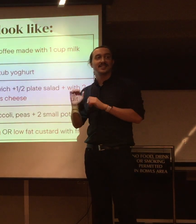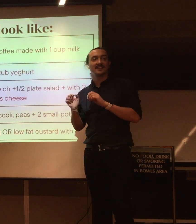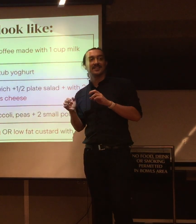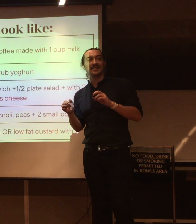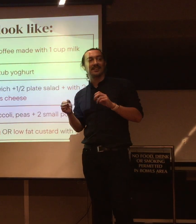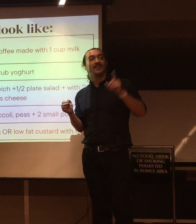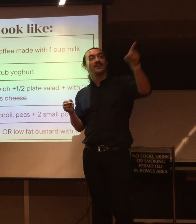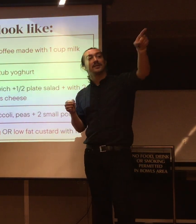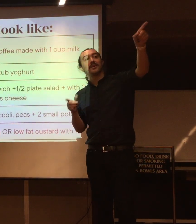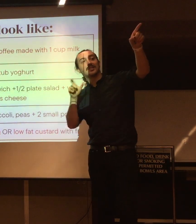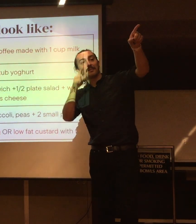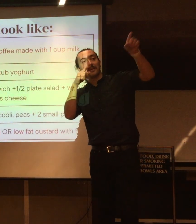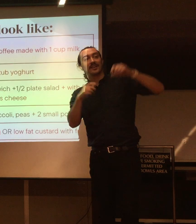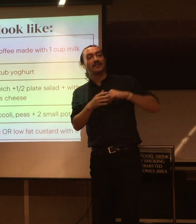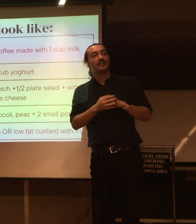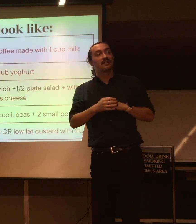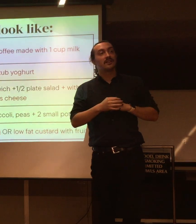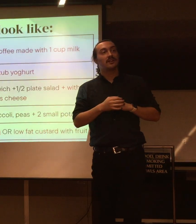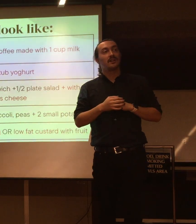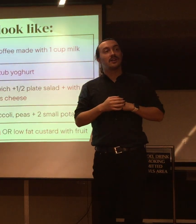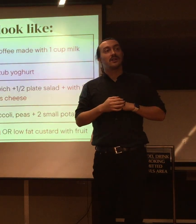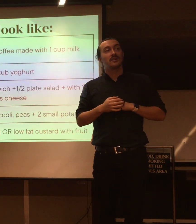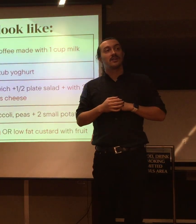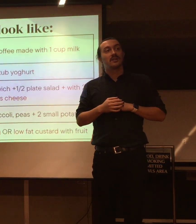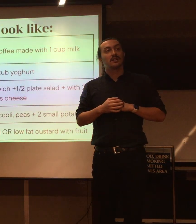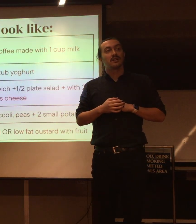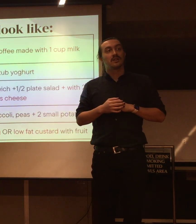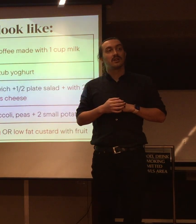Got someone at the back. Yep.